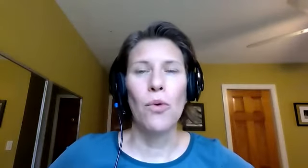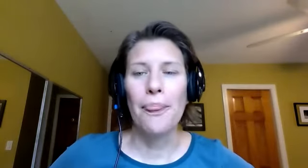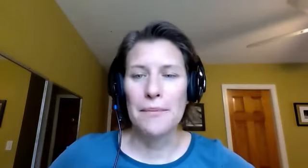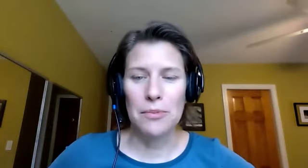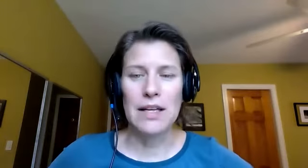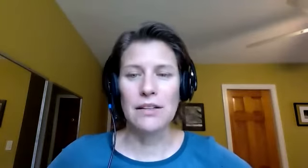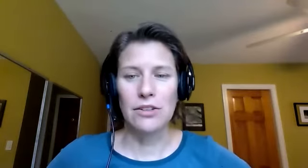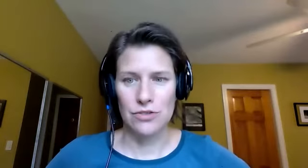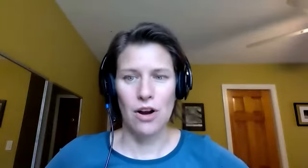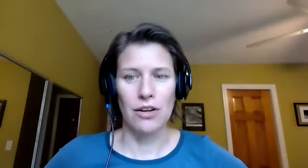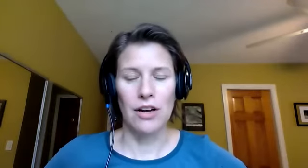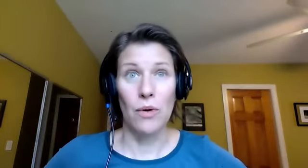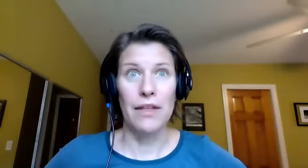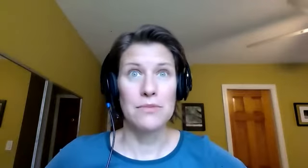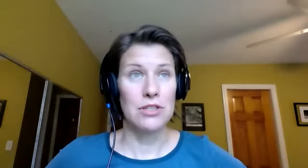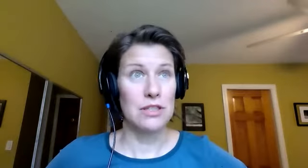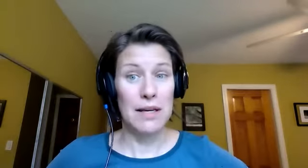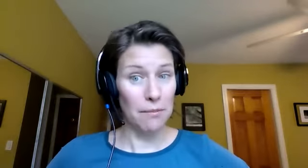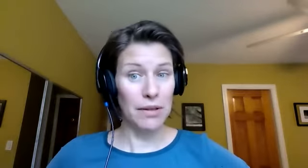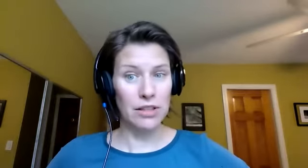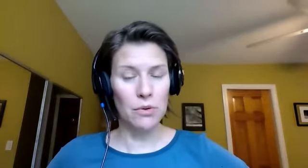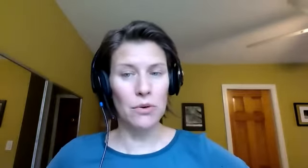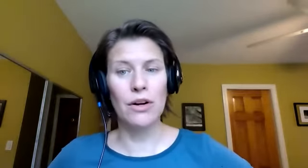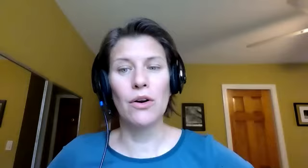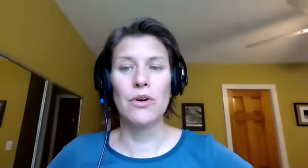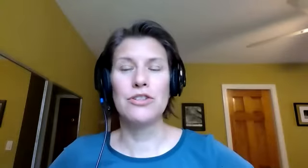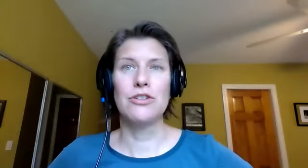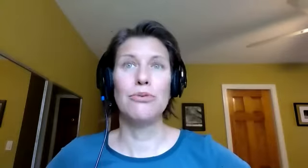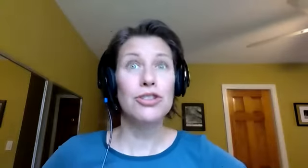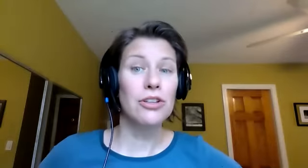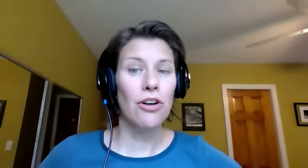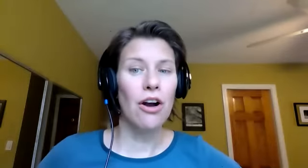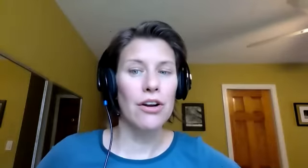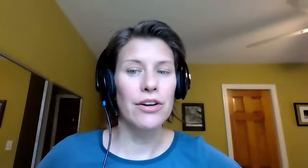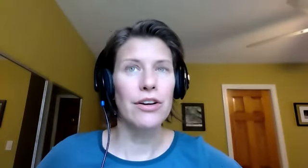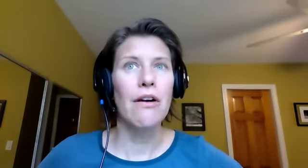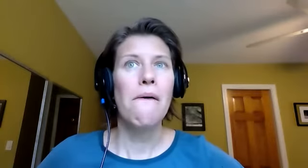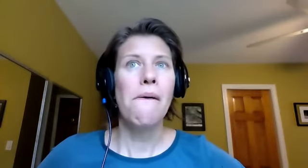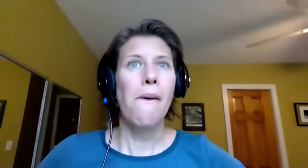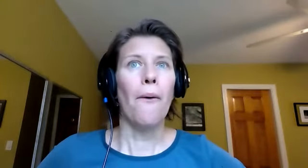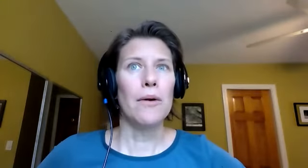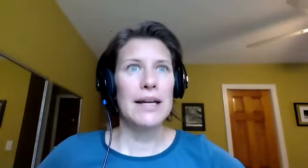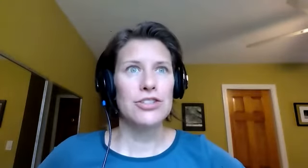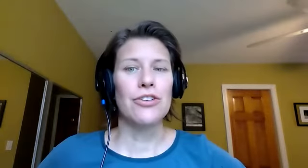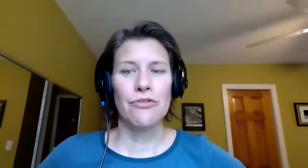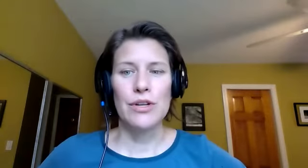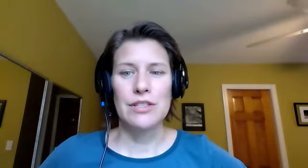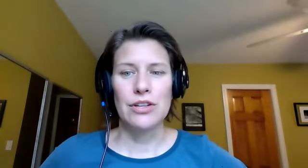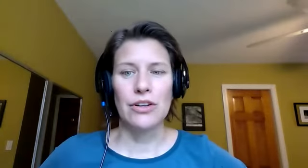want them to be a little stronger. I want them to speak up a little more or to push a little harder or make sure their voice is heard